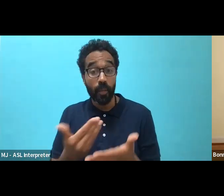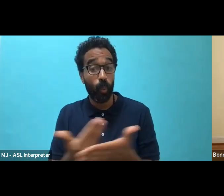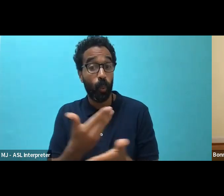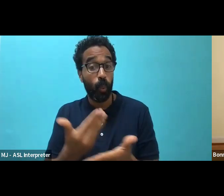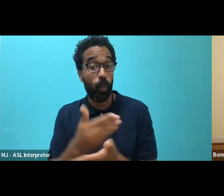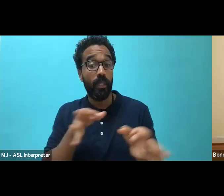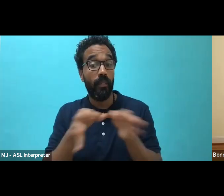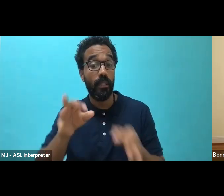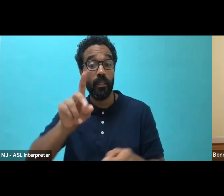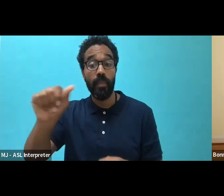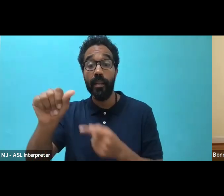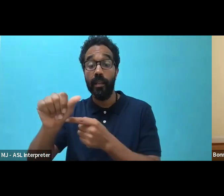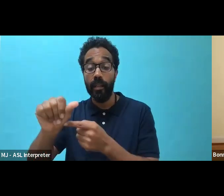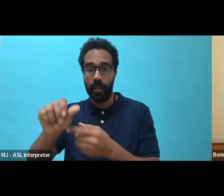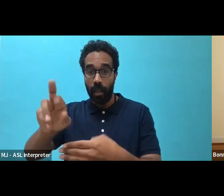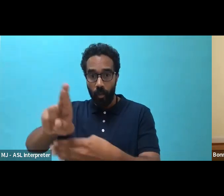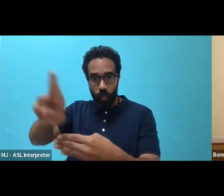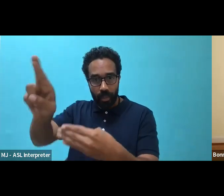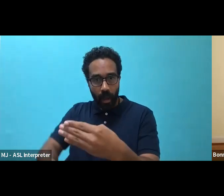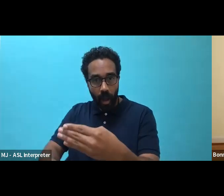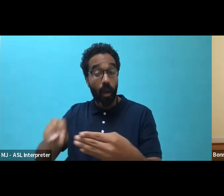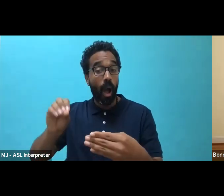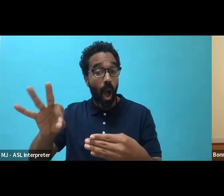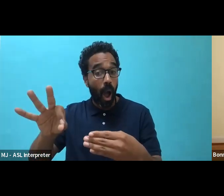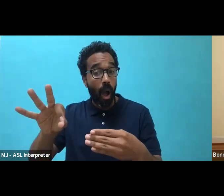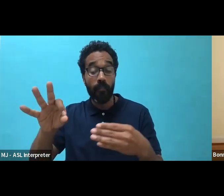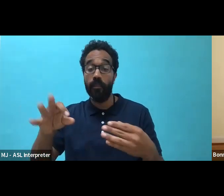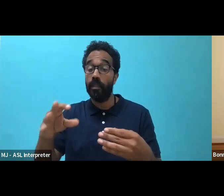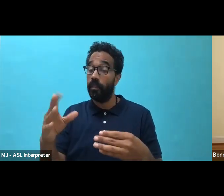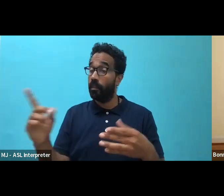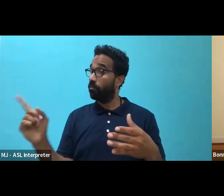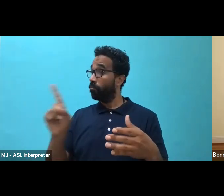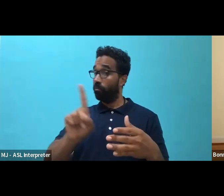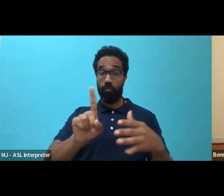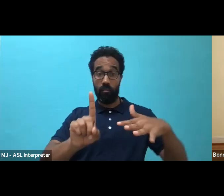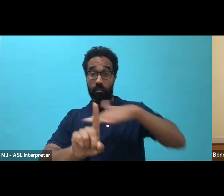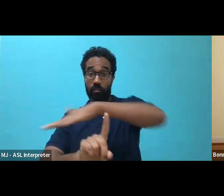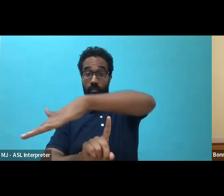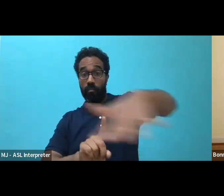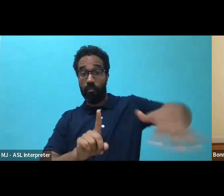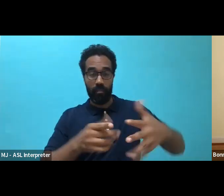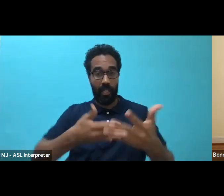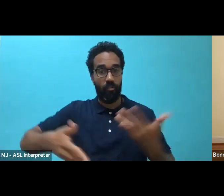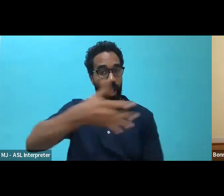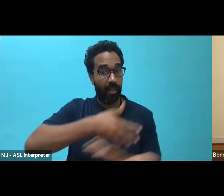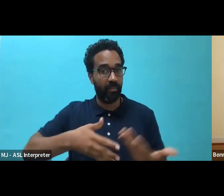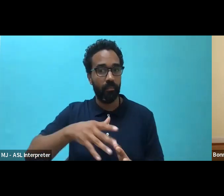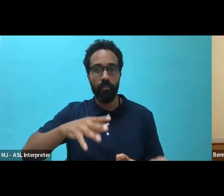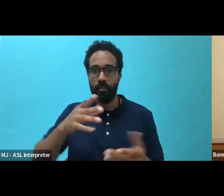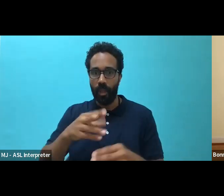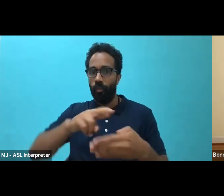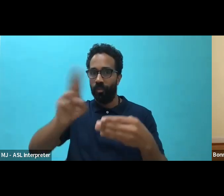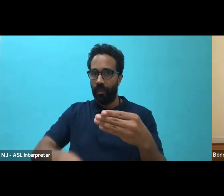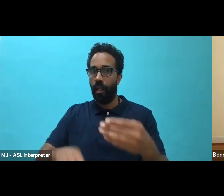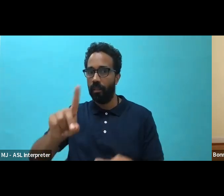as a product of the interaction between the individual and the environment. For example, if a